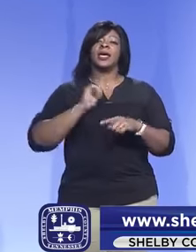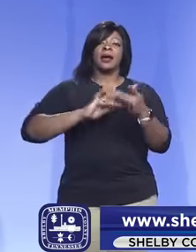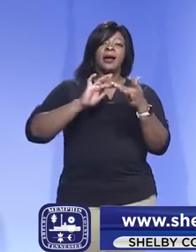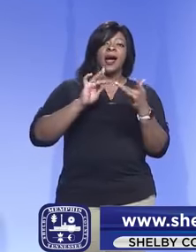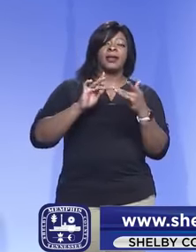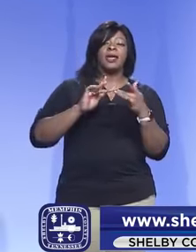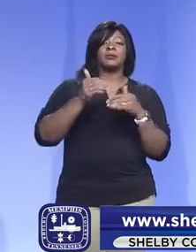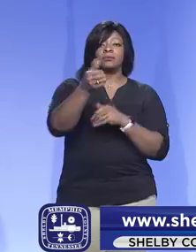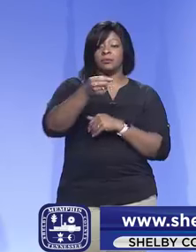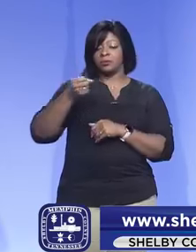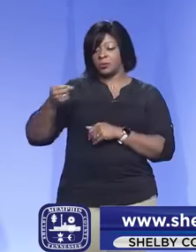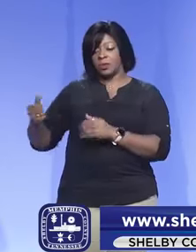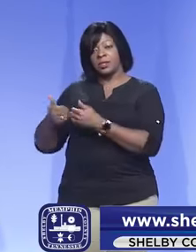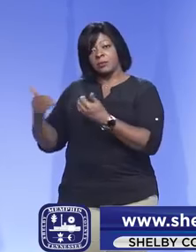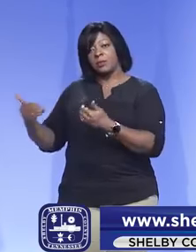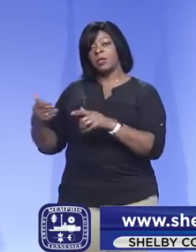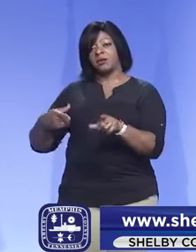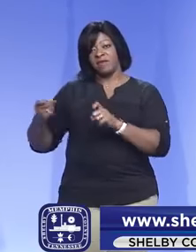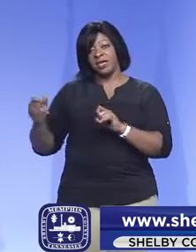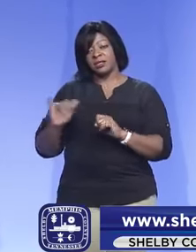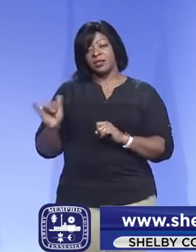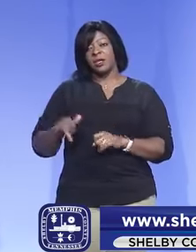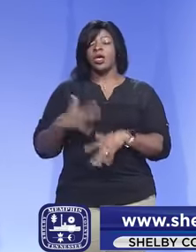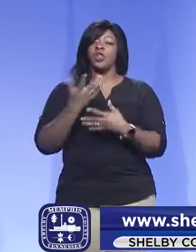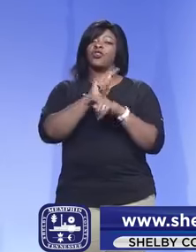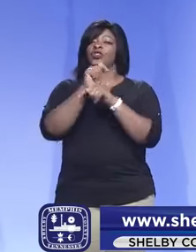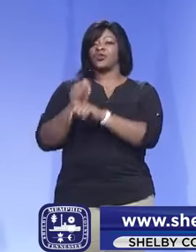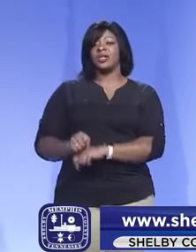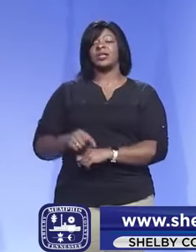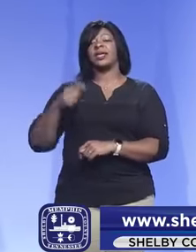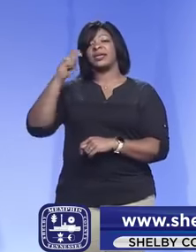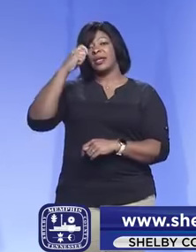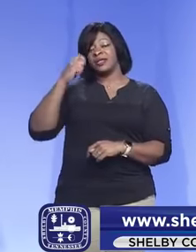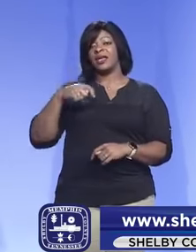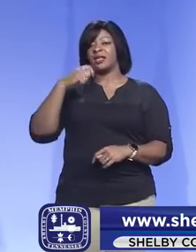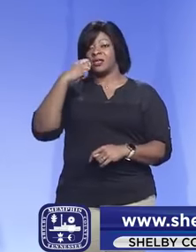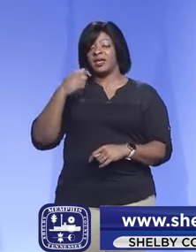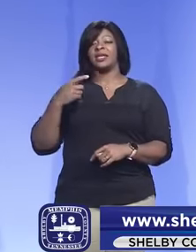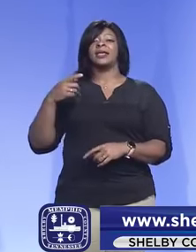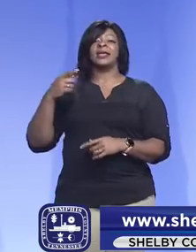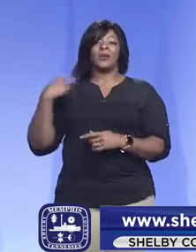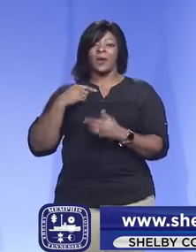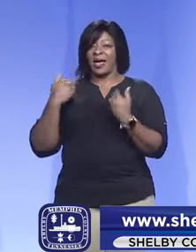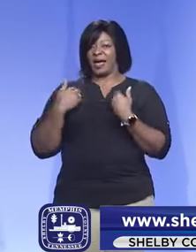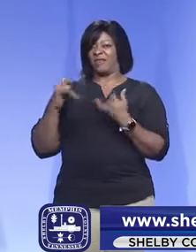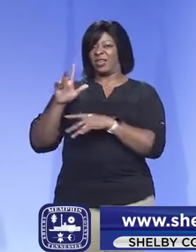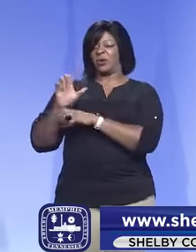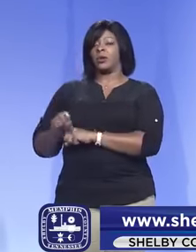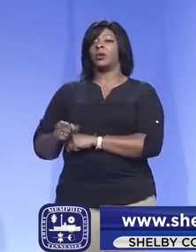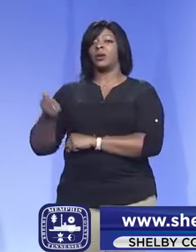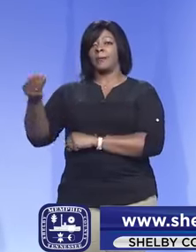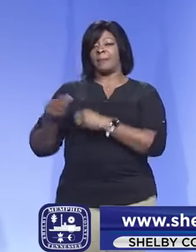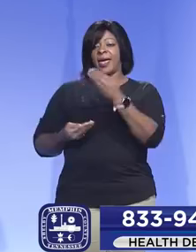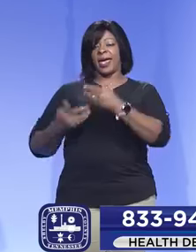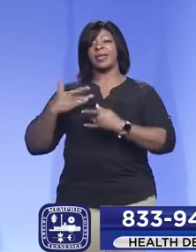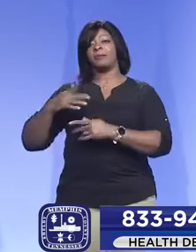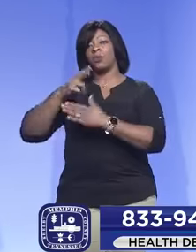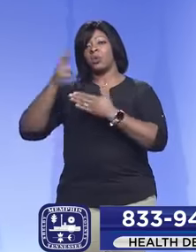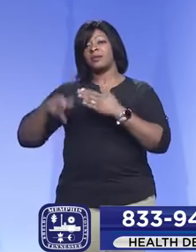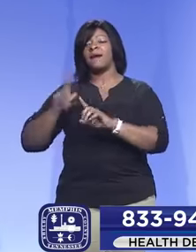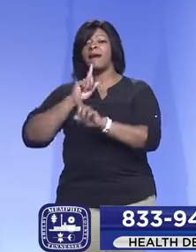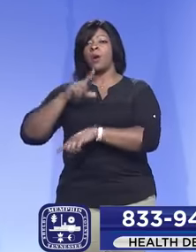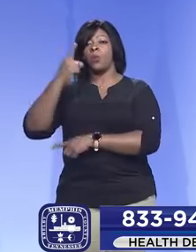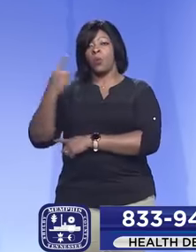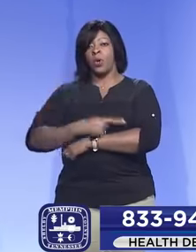contacts quarantined very quickly. And then the traditional nasopharyngeal test, we actually are getting those back in 1 to 3 days, so